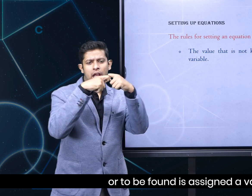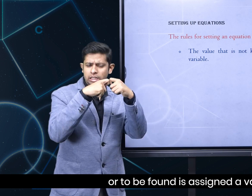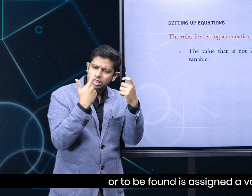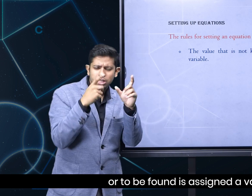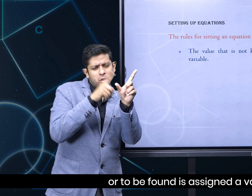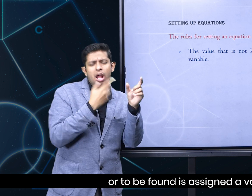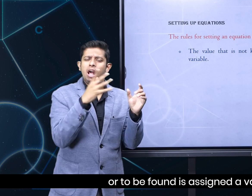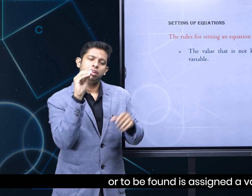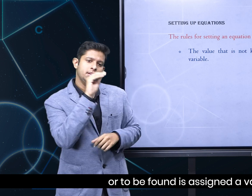variable.